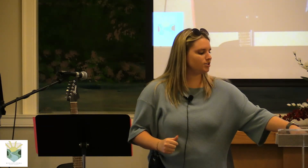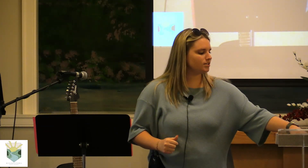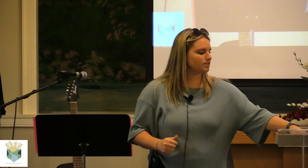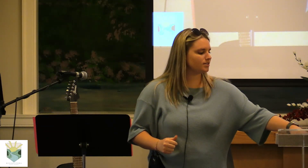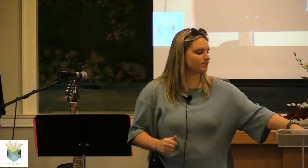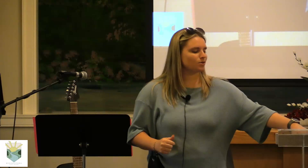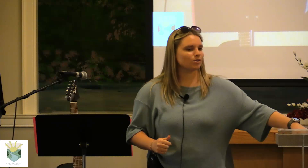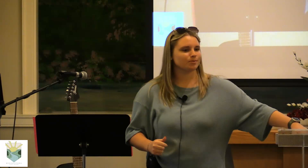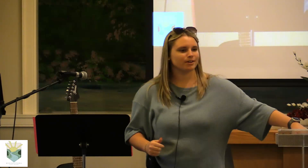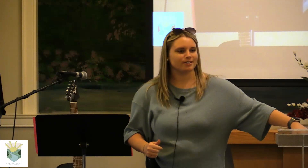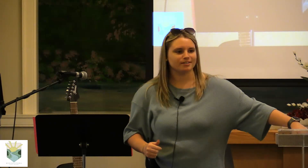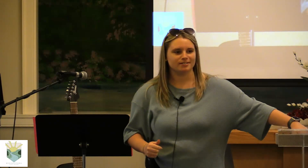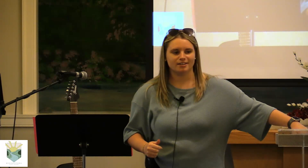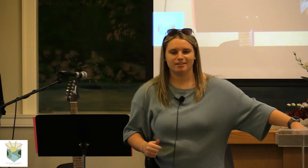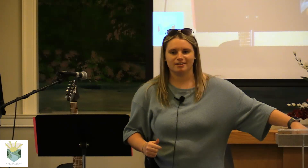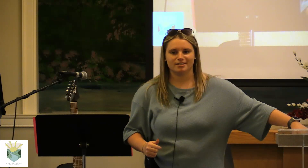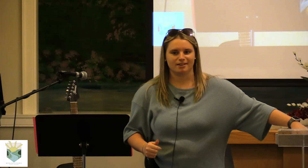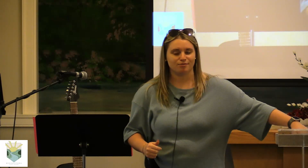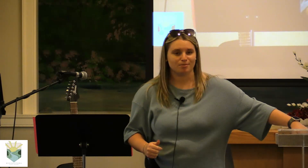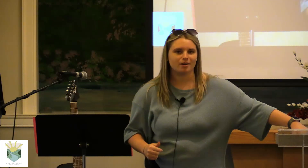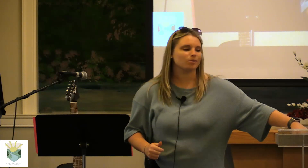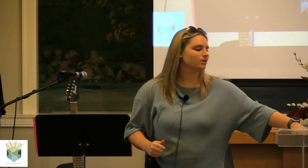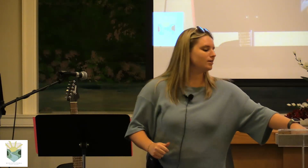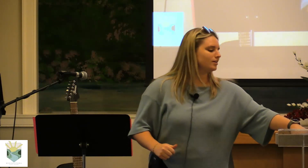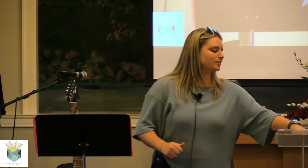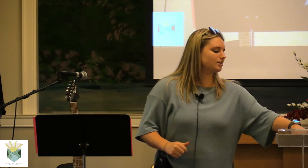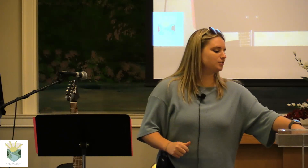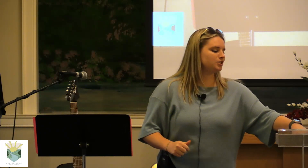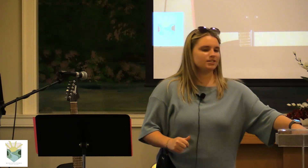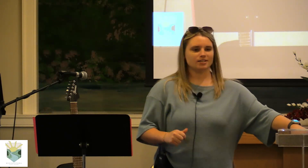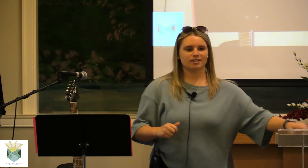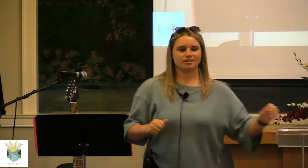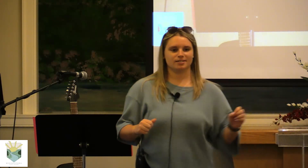Jesus is incorporated in the sign for Bible. So Jesus,